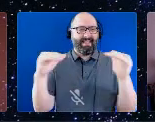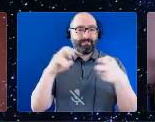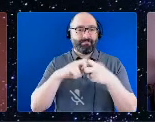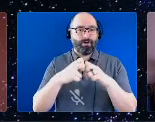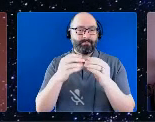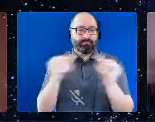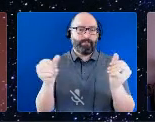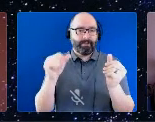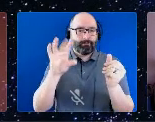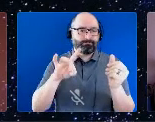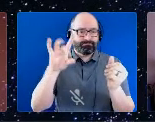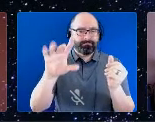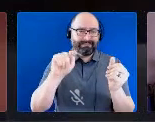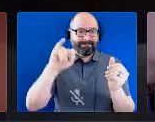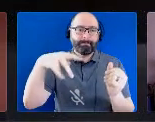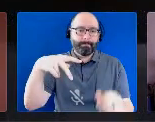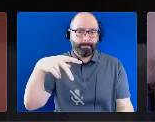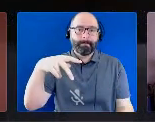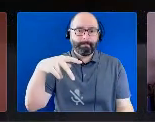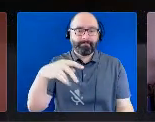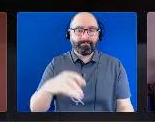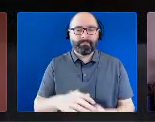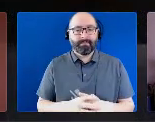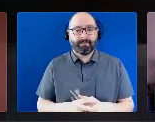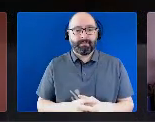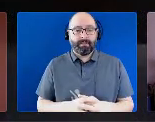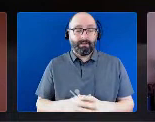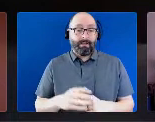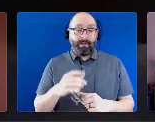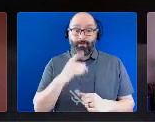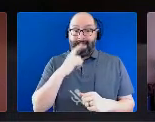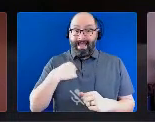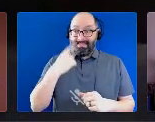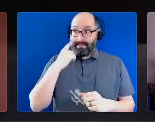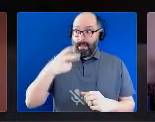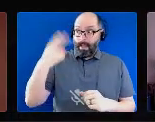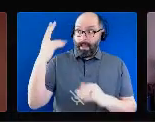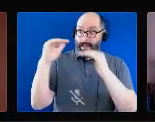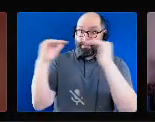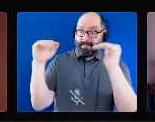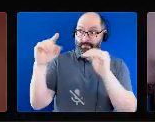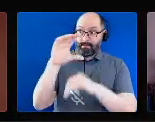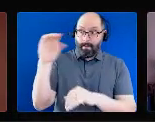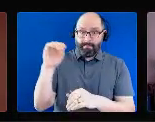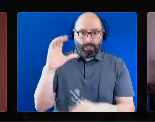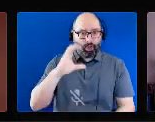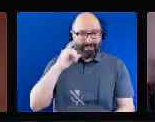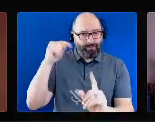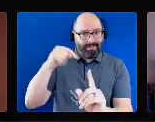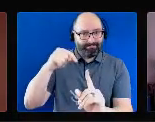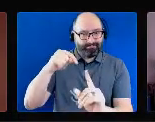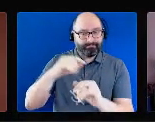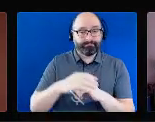tips that I especially think high-bar companies are looking for. And